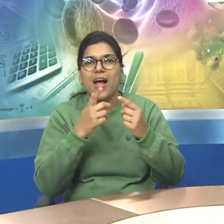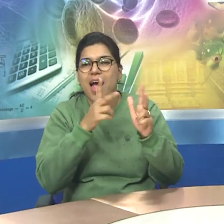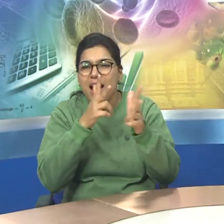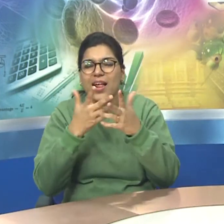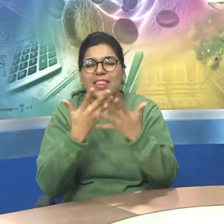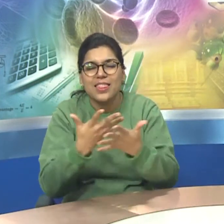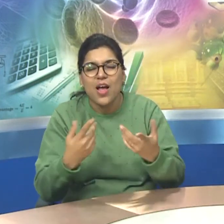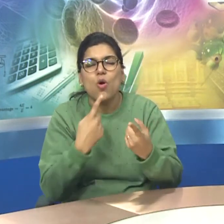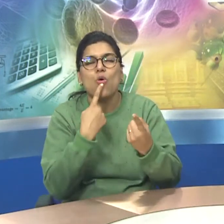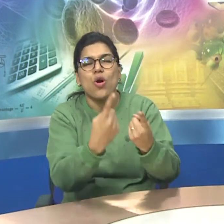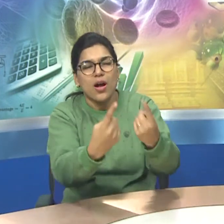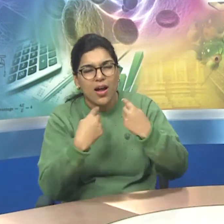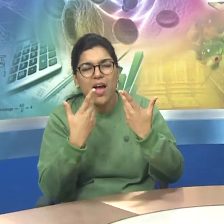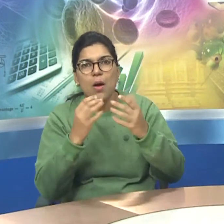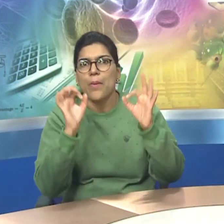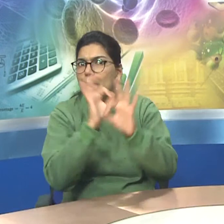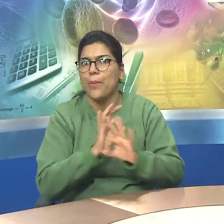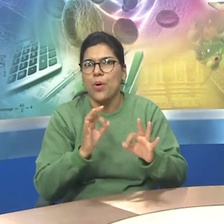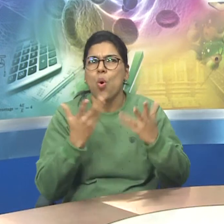Cat got your tongue.